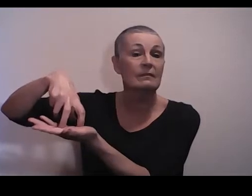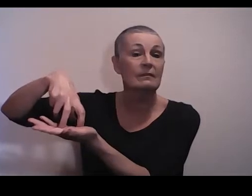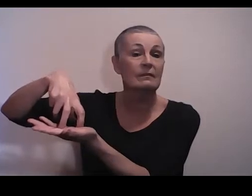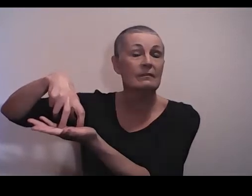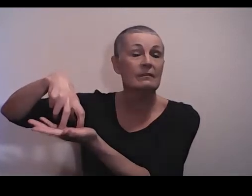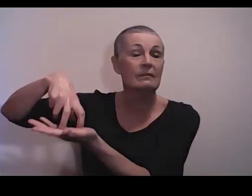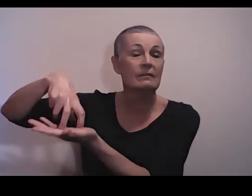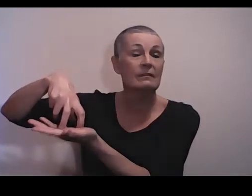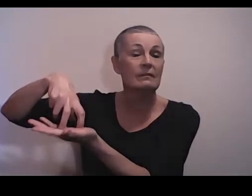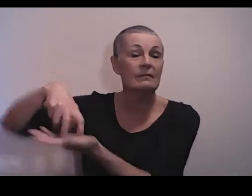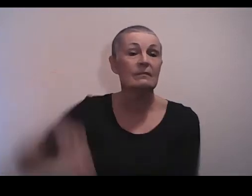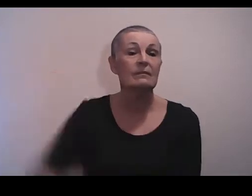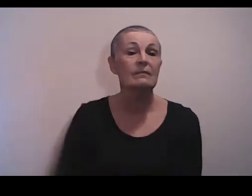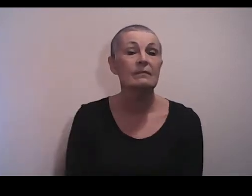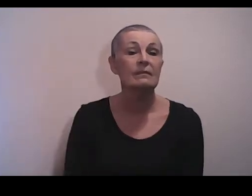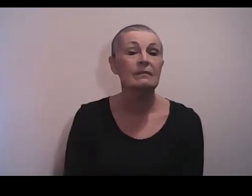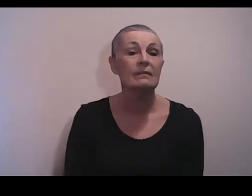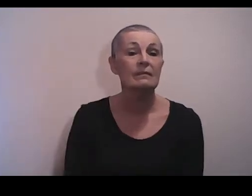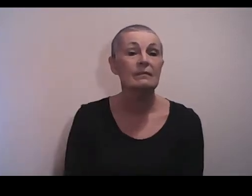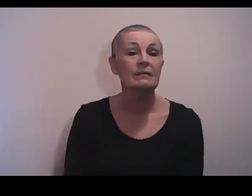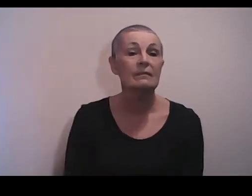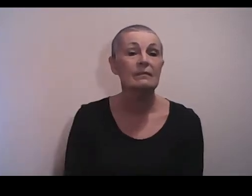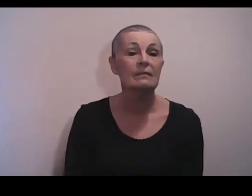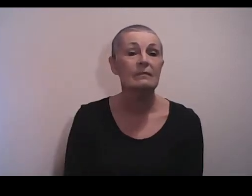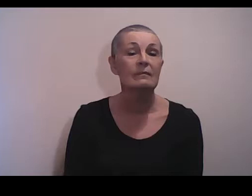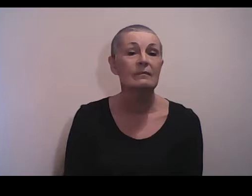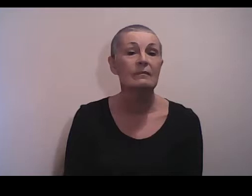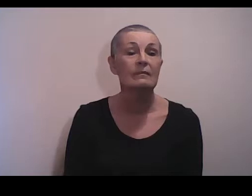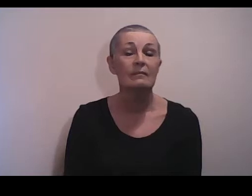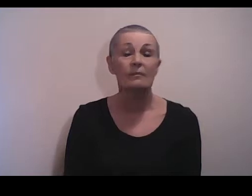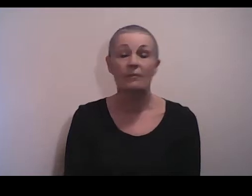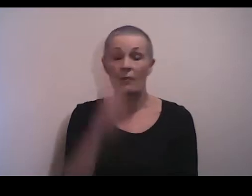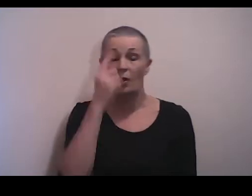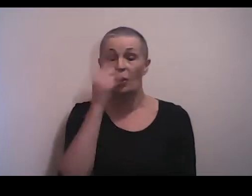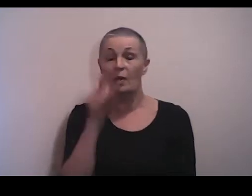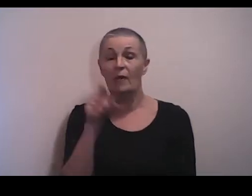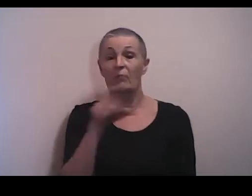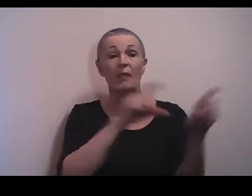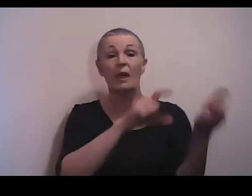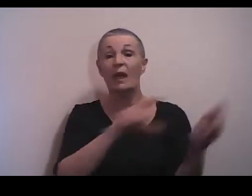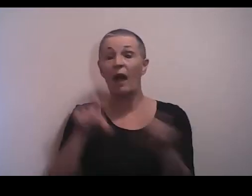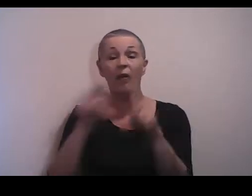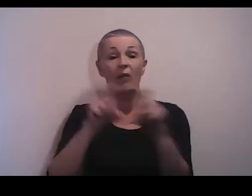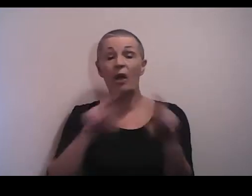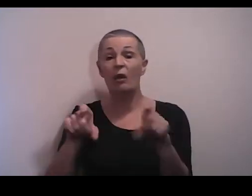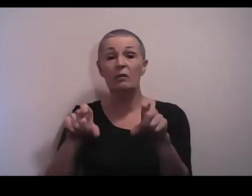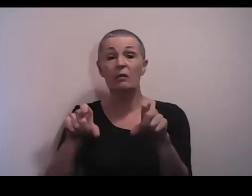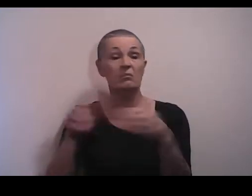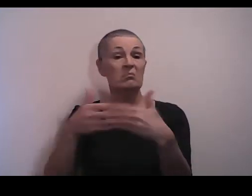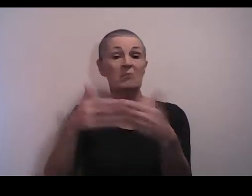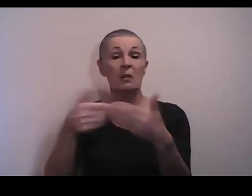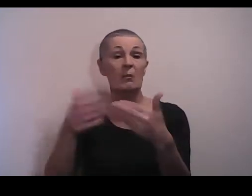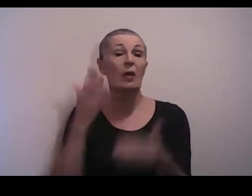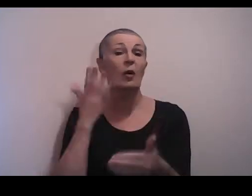So it's up to you how long you want to do this exercise. So if you have been practicing